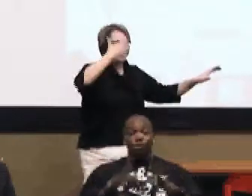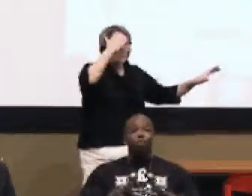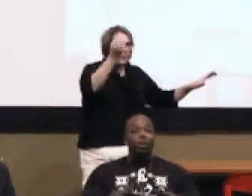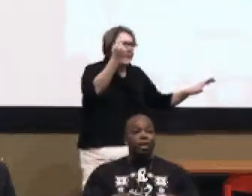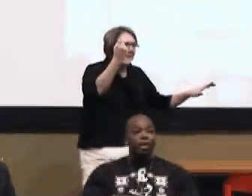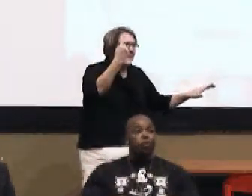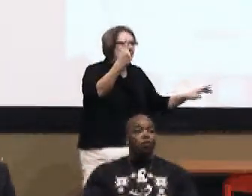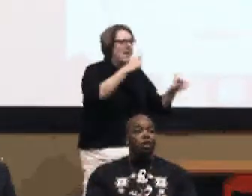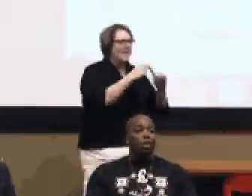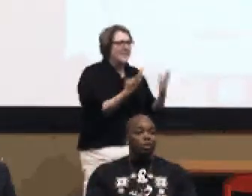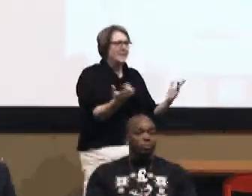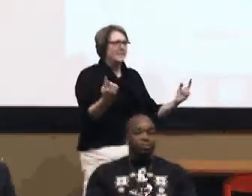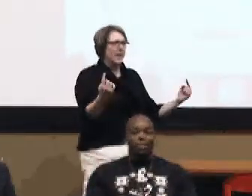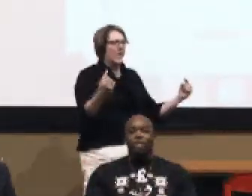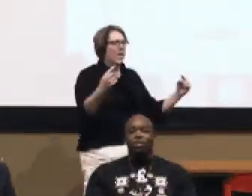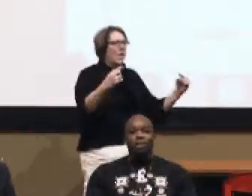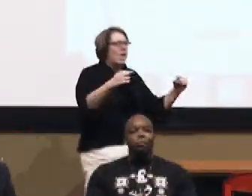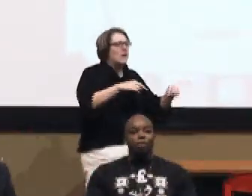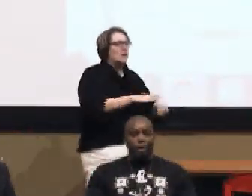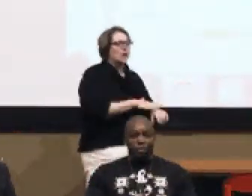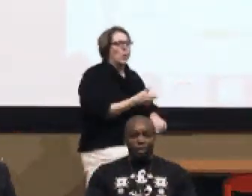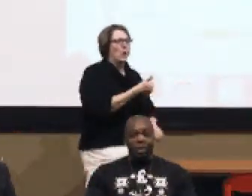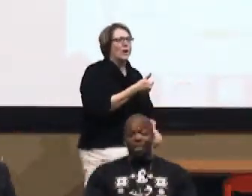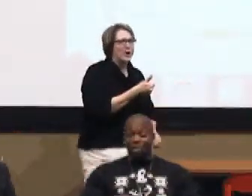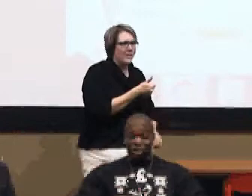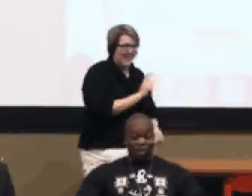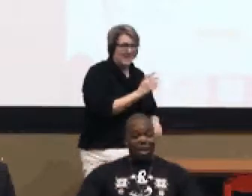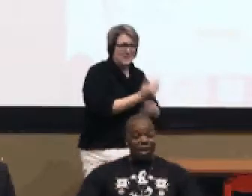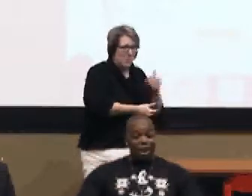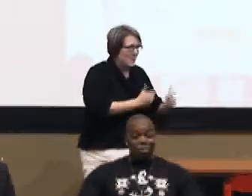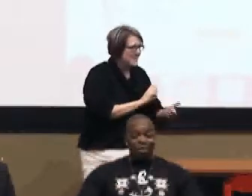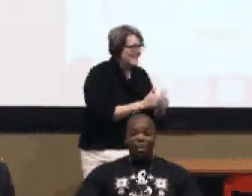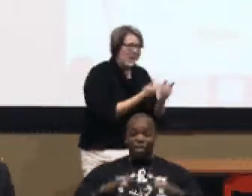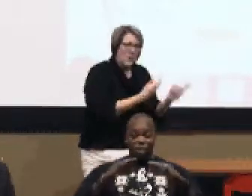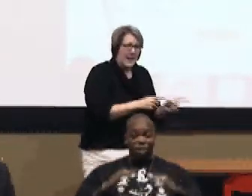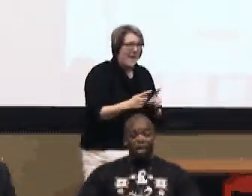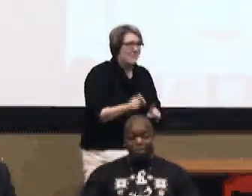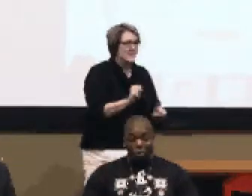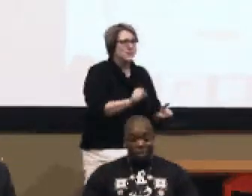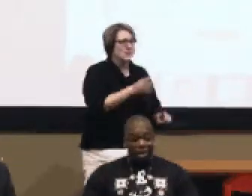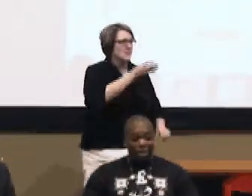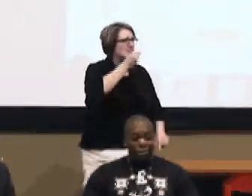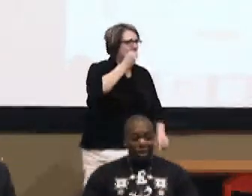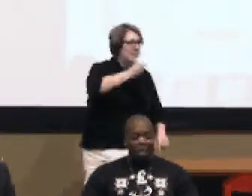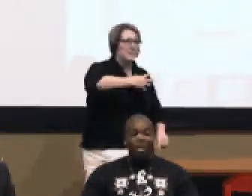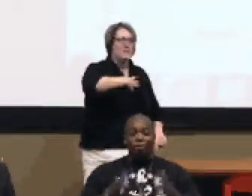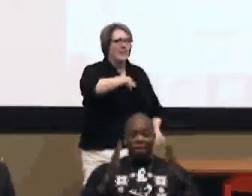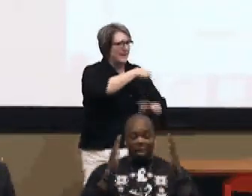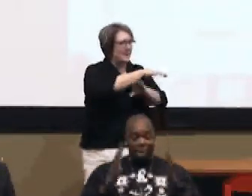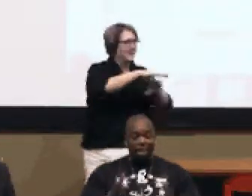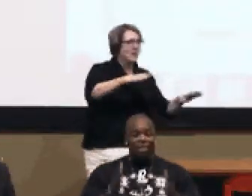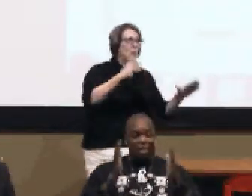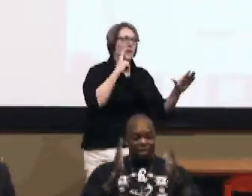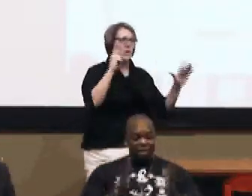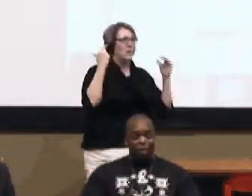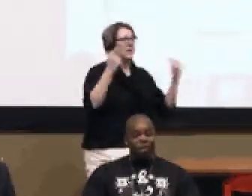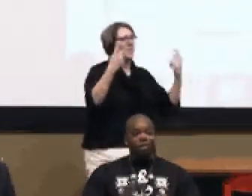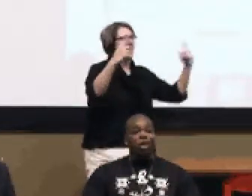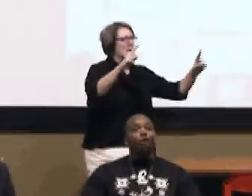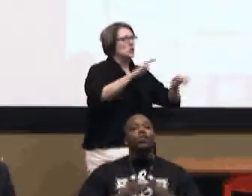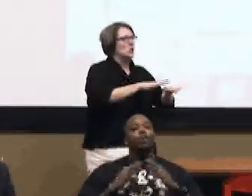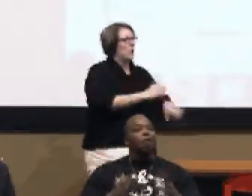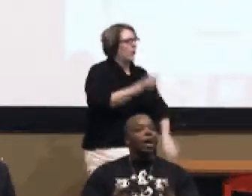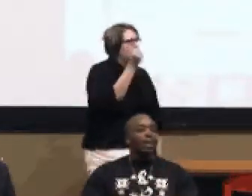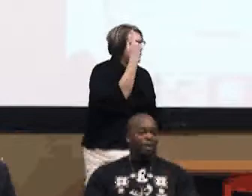things do get here slower. That's just the process, that's just how it happens. Shut up complaining about it. We're gonna get things a little